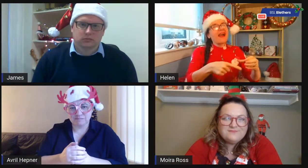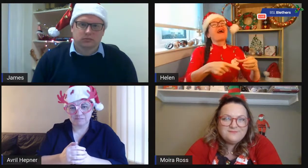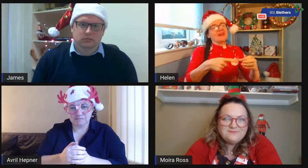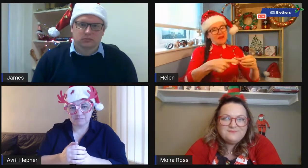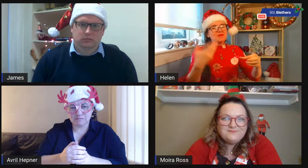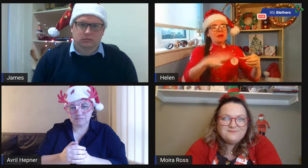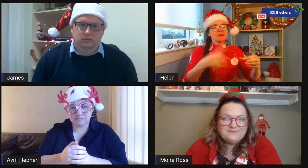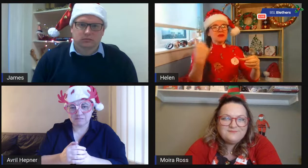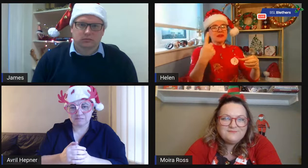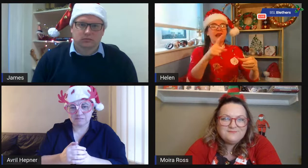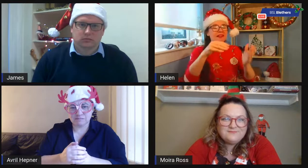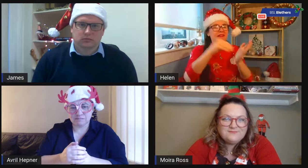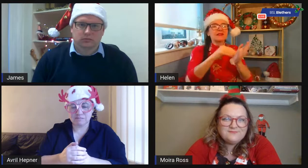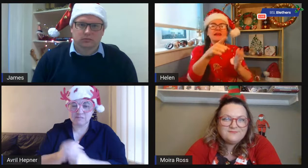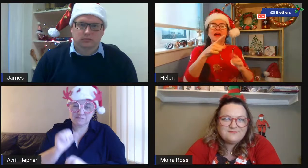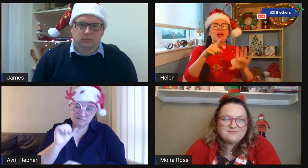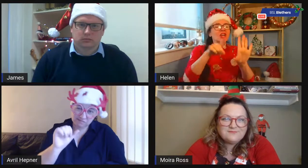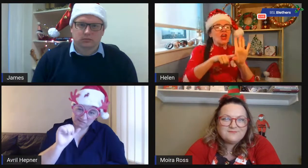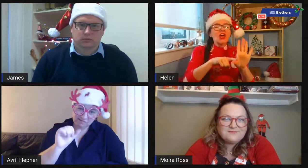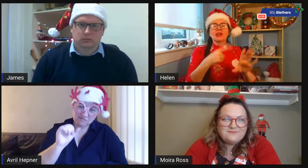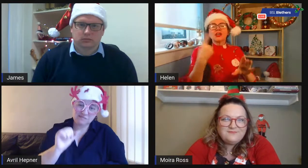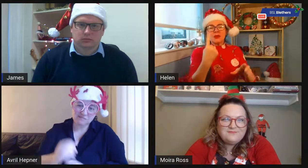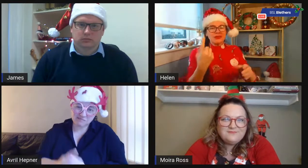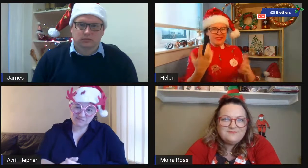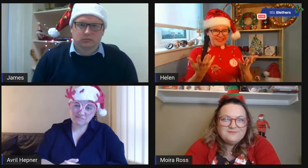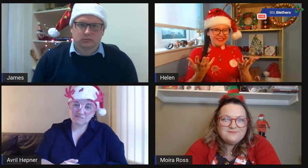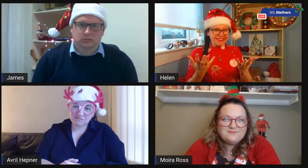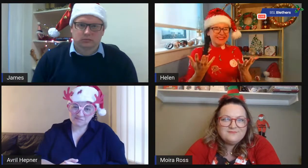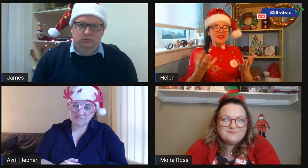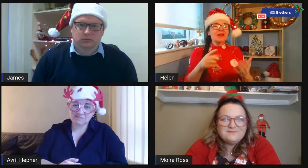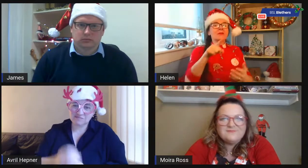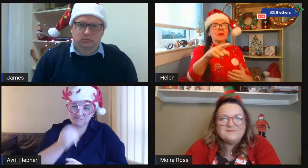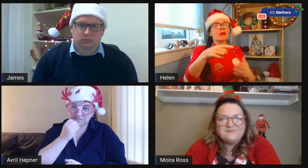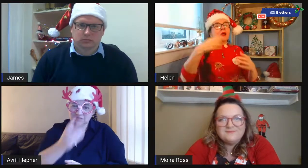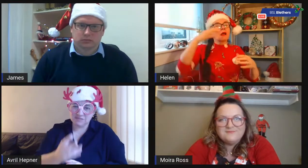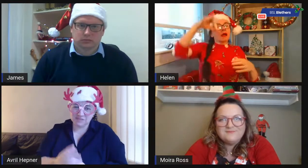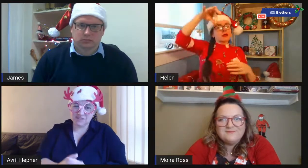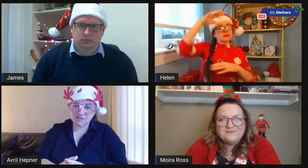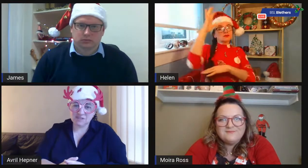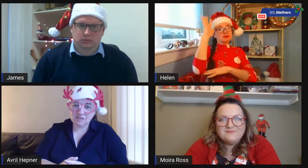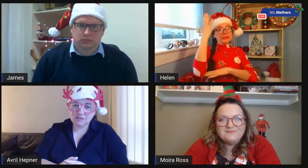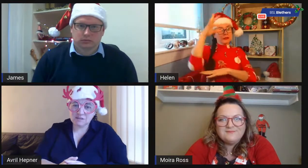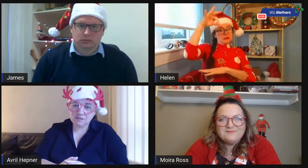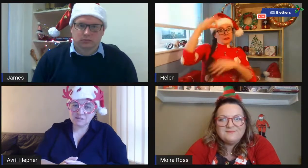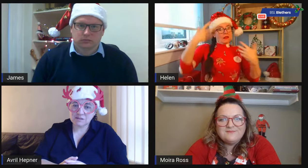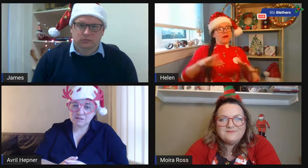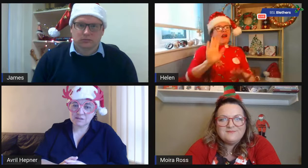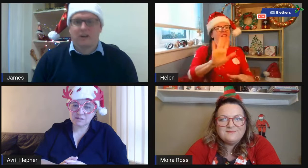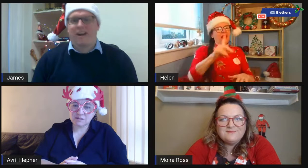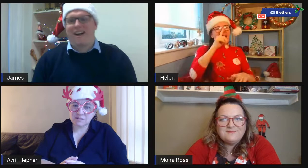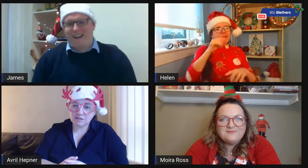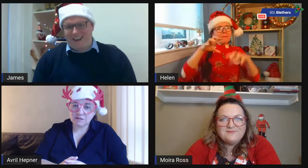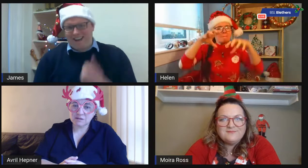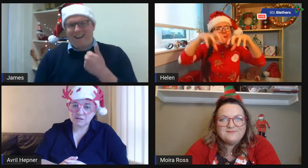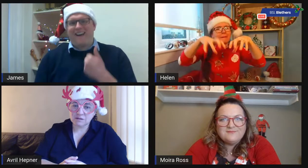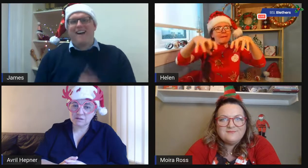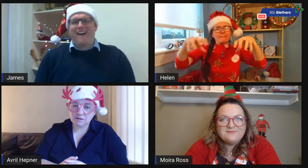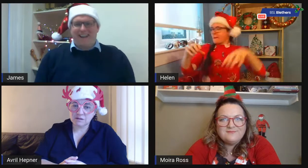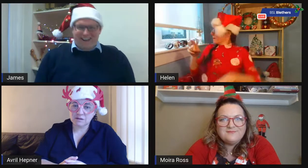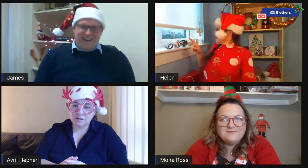nice, and maybe some cards you want to keep as a memory. yeah, So true. you can create that. You can put it in your Christmas tree, but